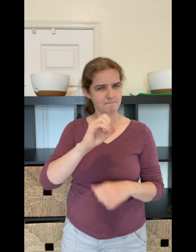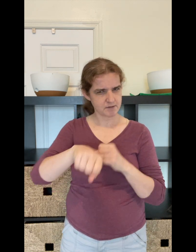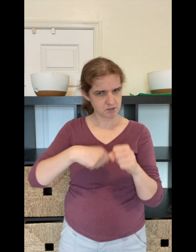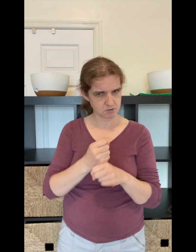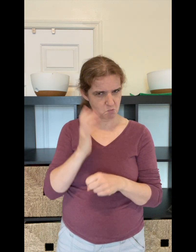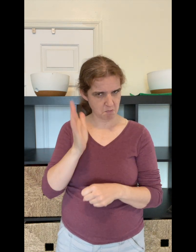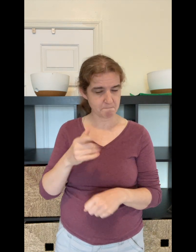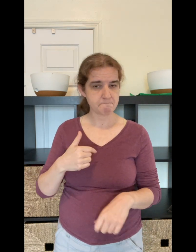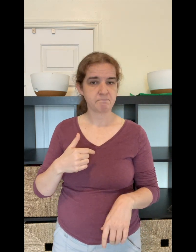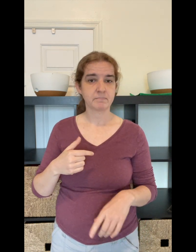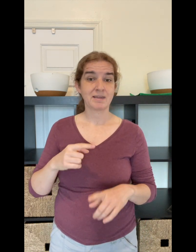live to age 75.